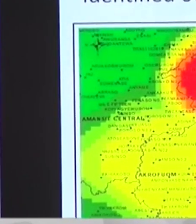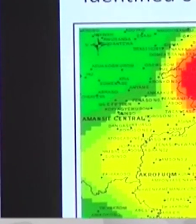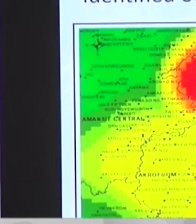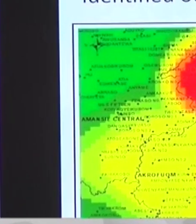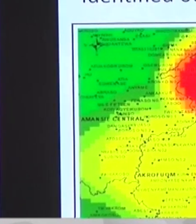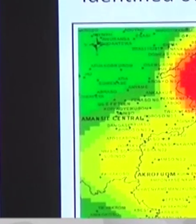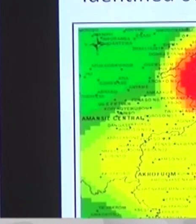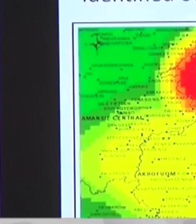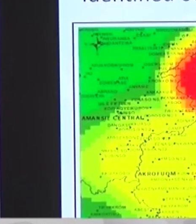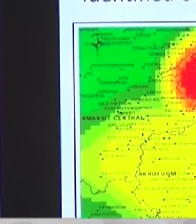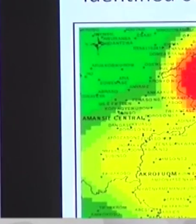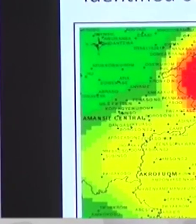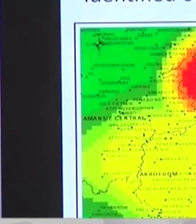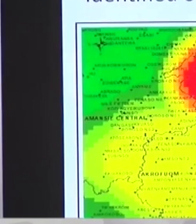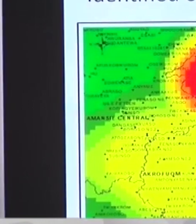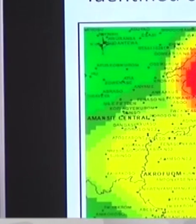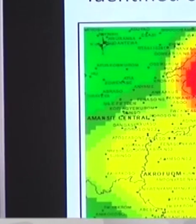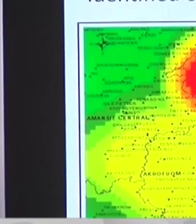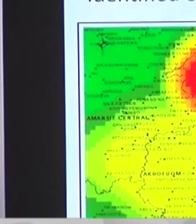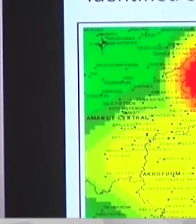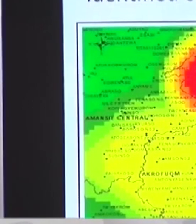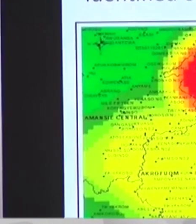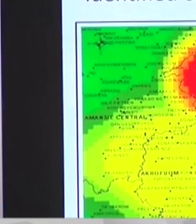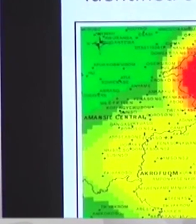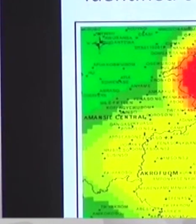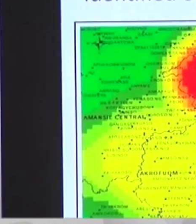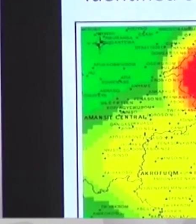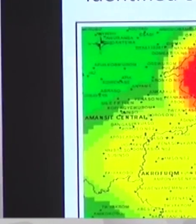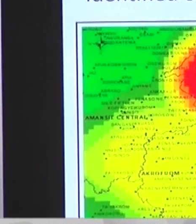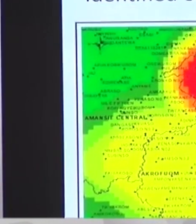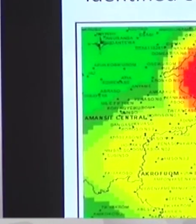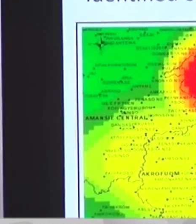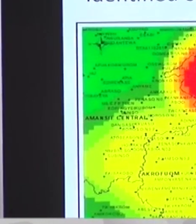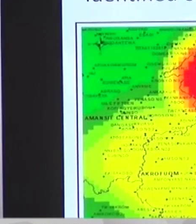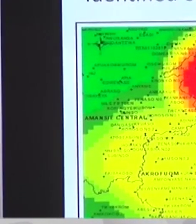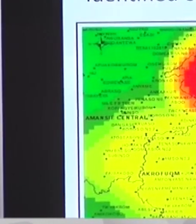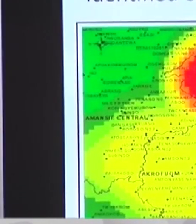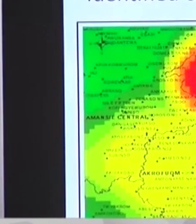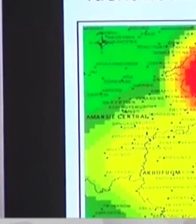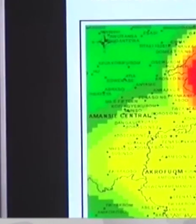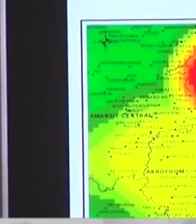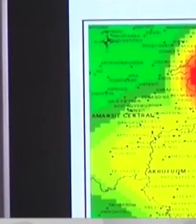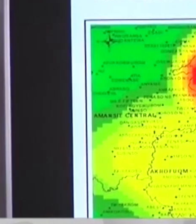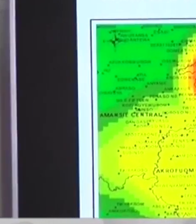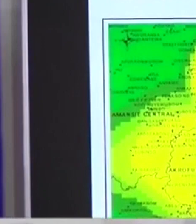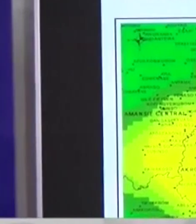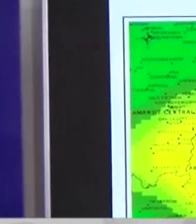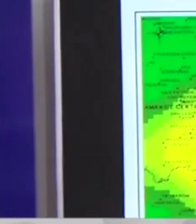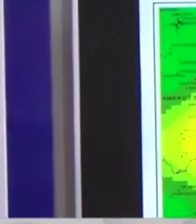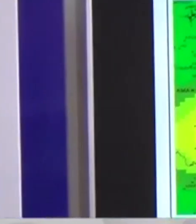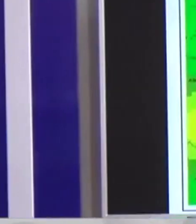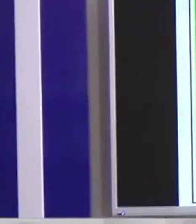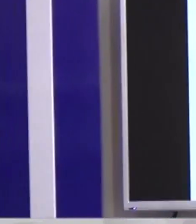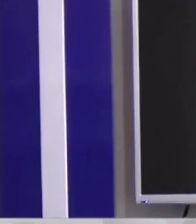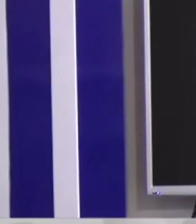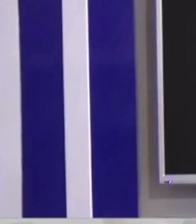Workplace has become another important area, and as you can see, all the new hotspots are coming from hot workplaces, and so we